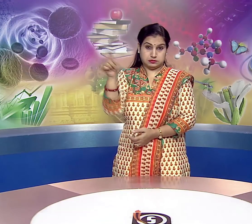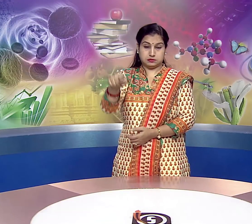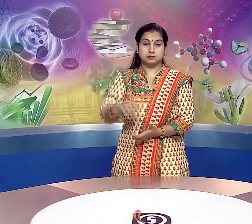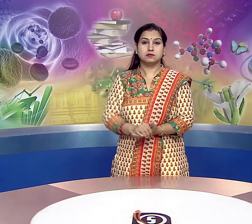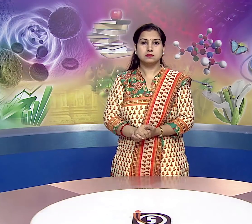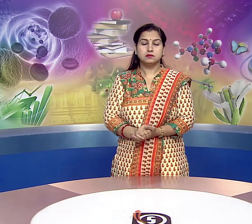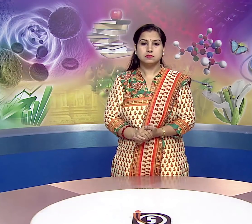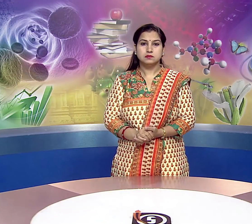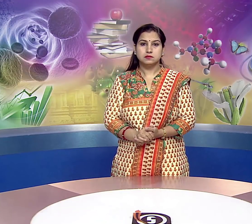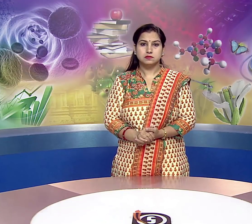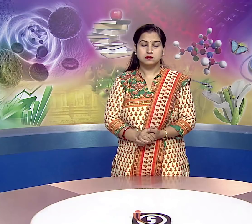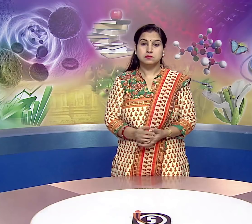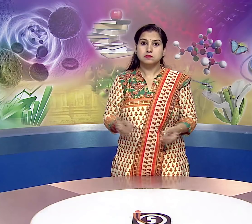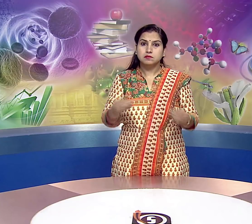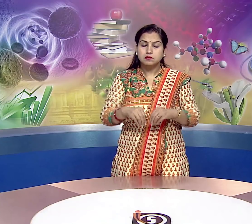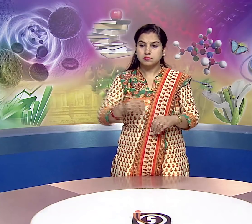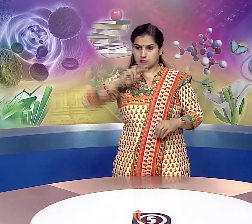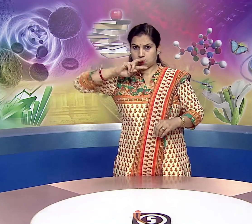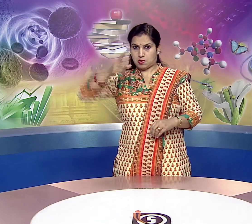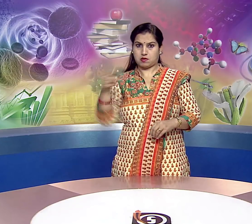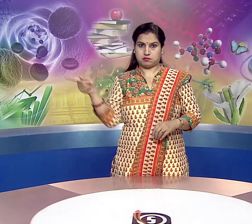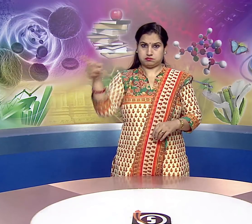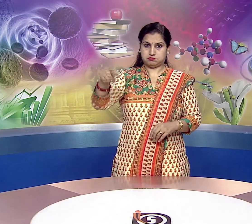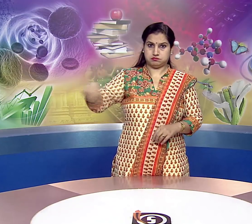and commented,